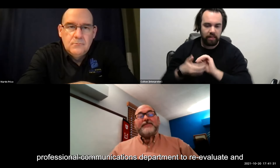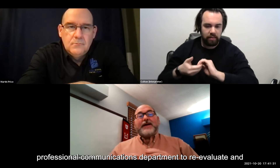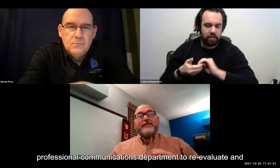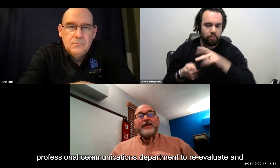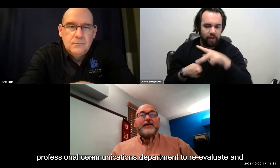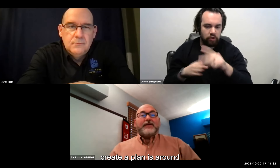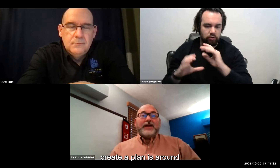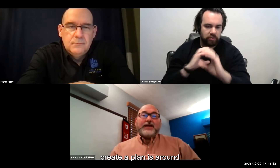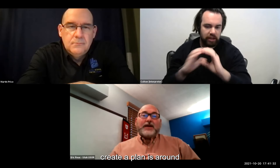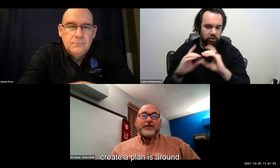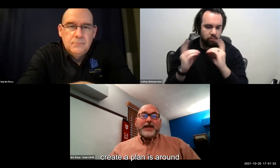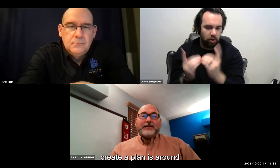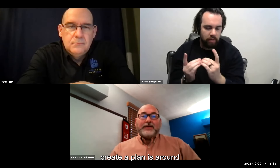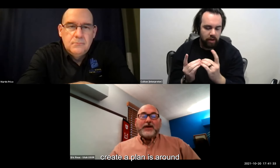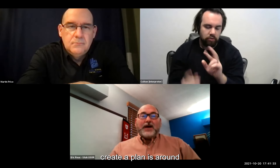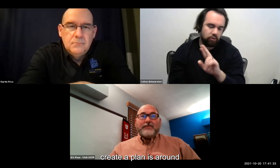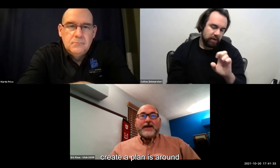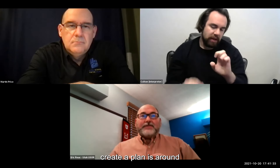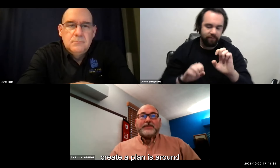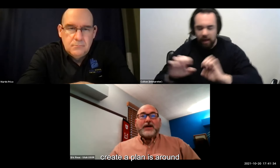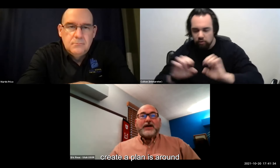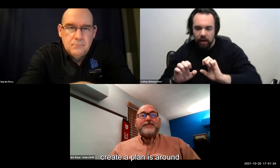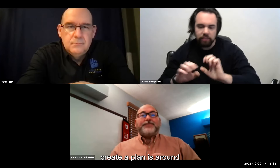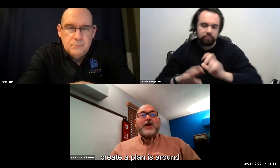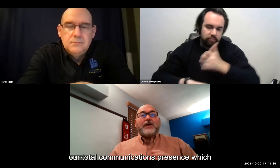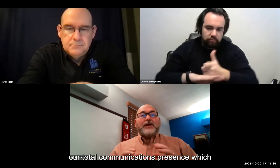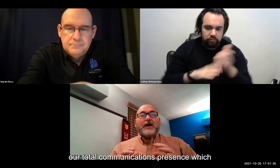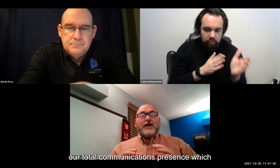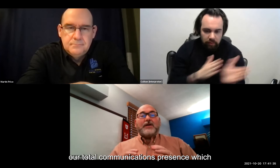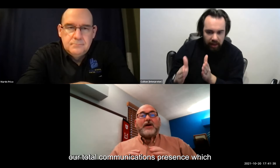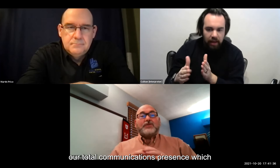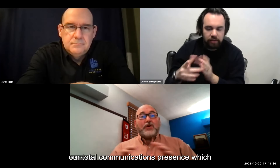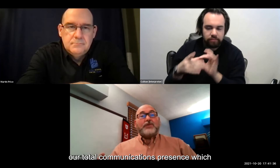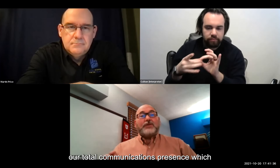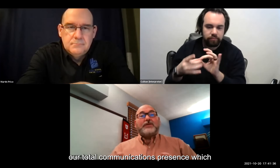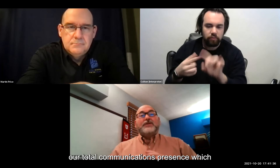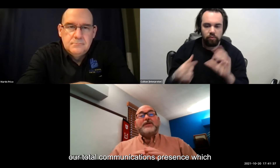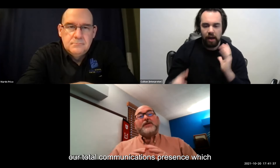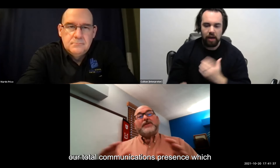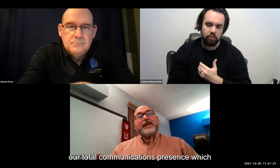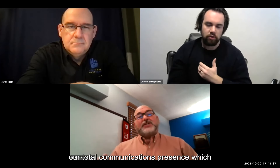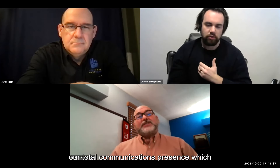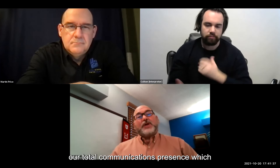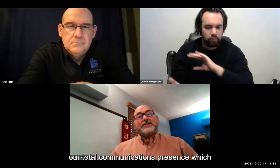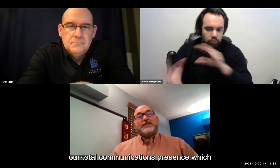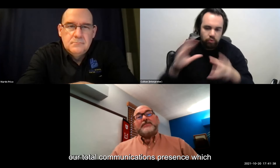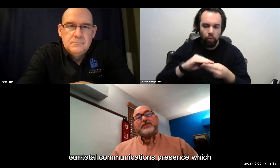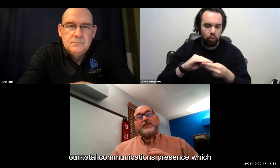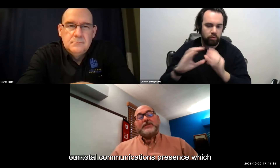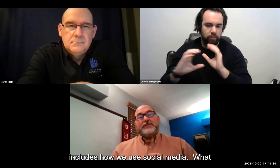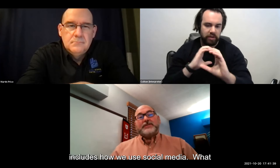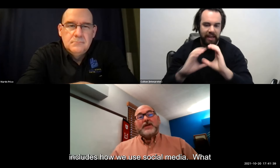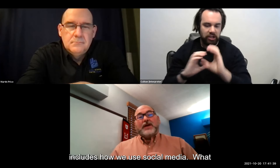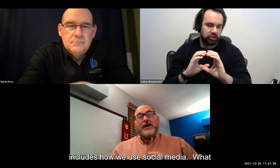to reevaluate and create a plan around our total communications presence,